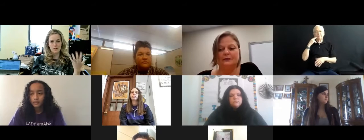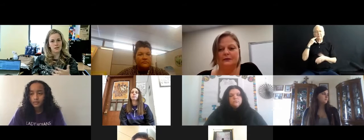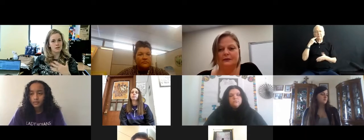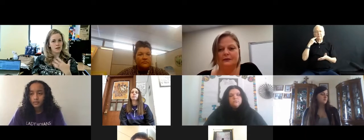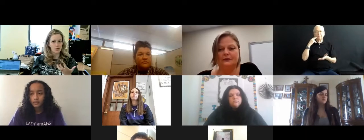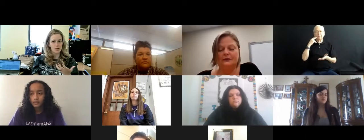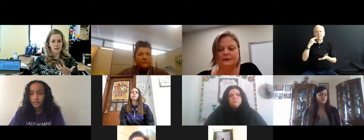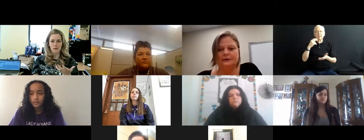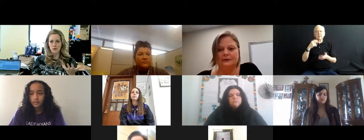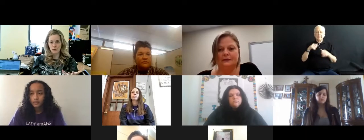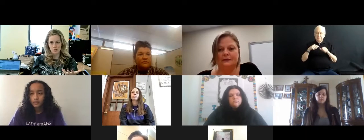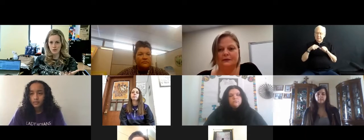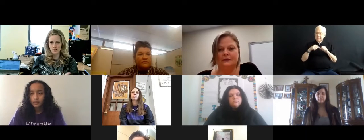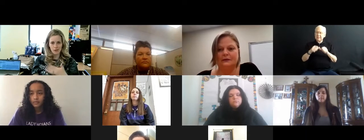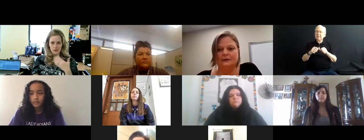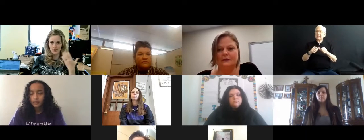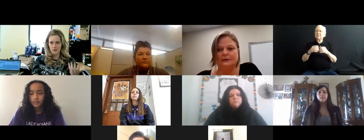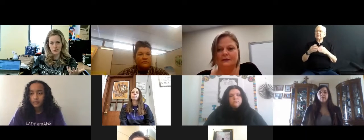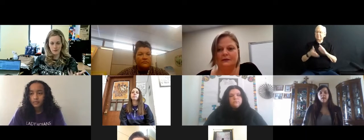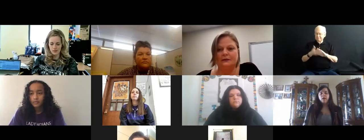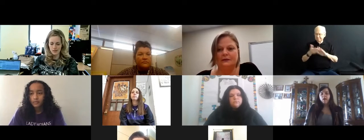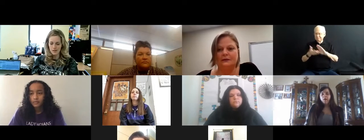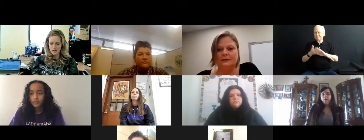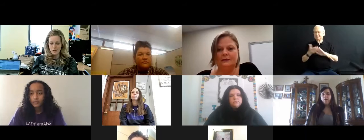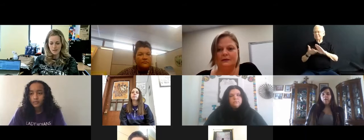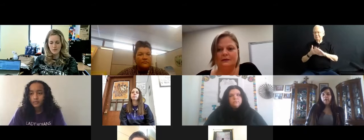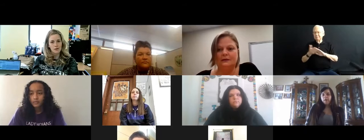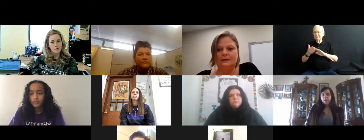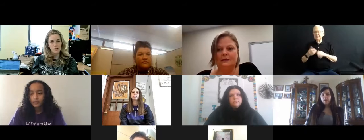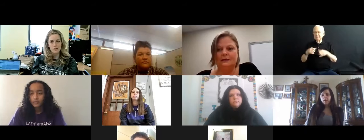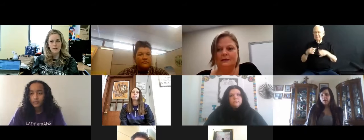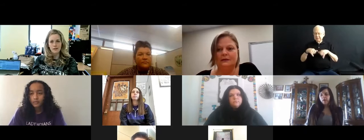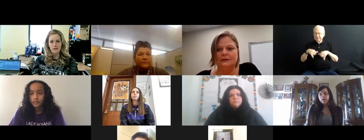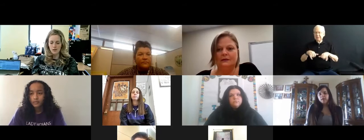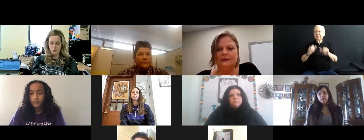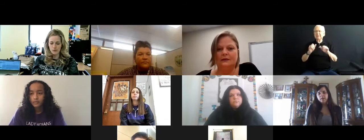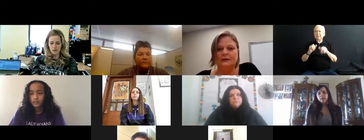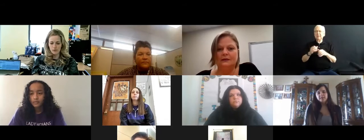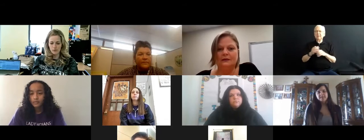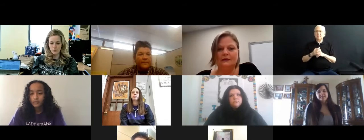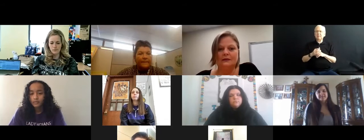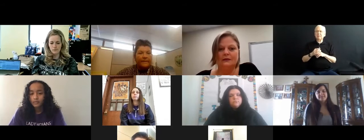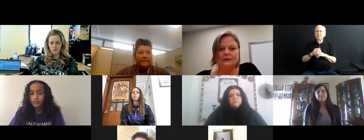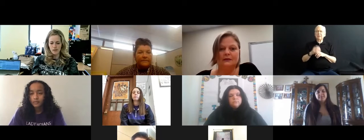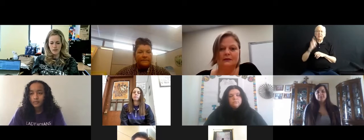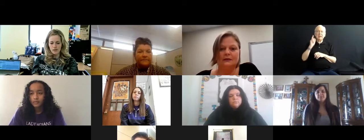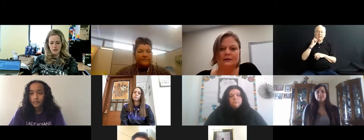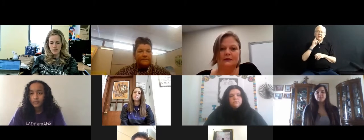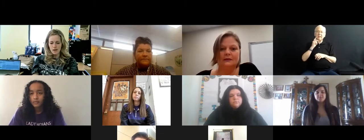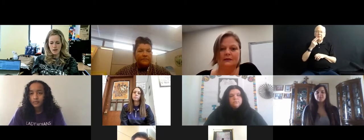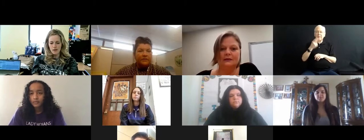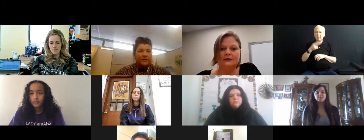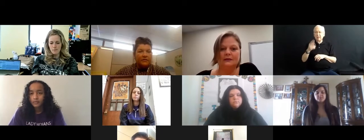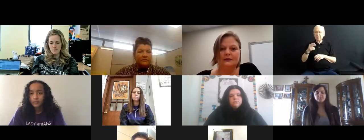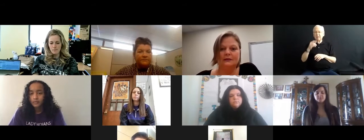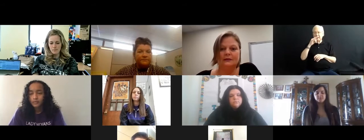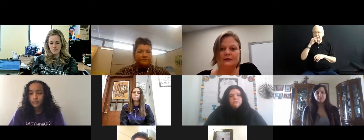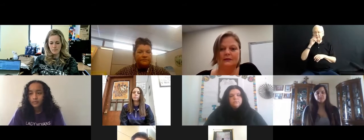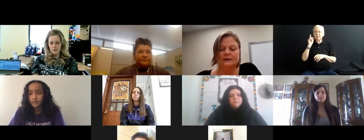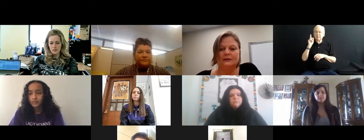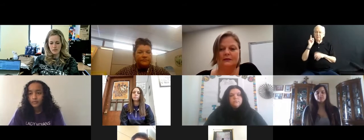it's still in operation over 200 years later. There's still deaf kids, deaf and hard of hearing kids that go to that school.